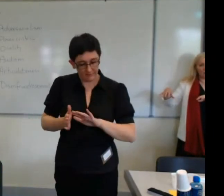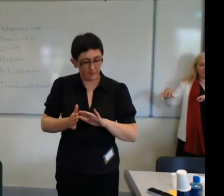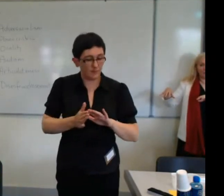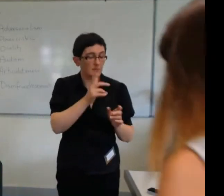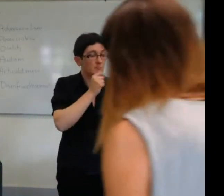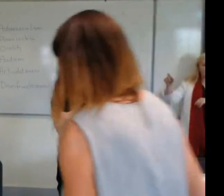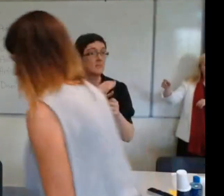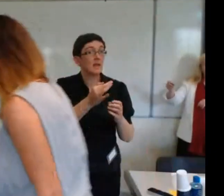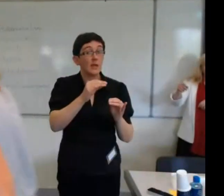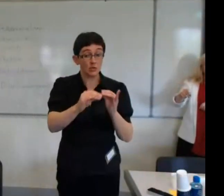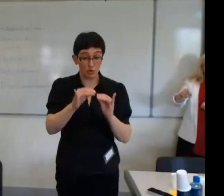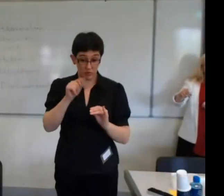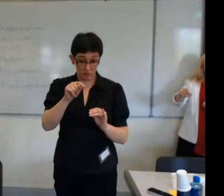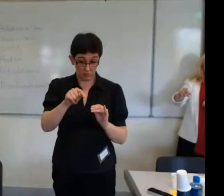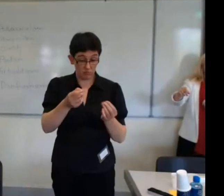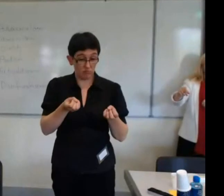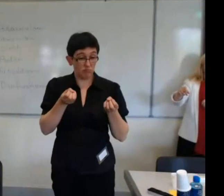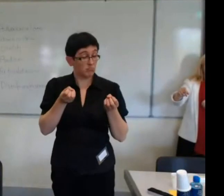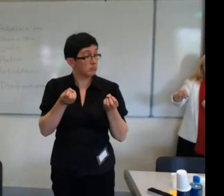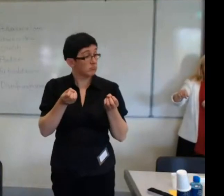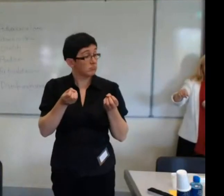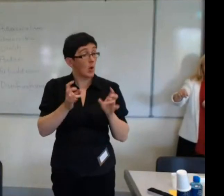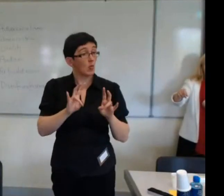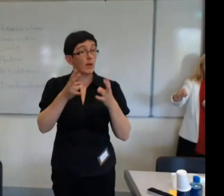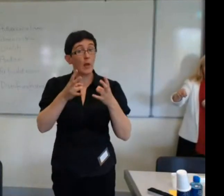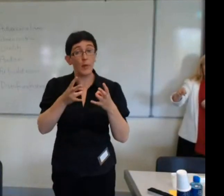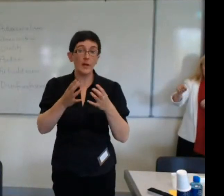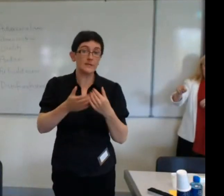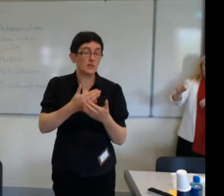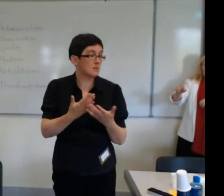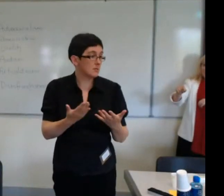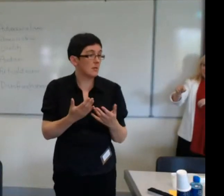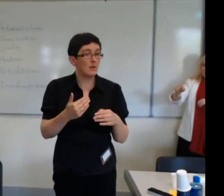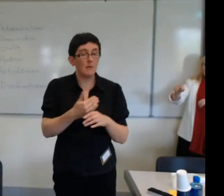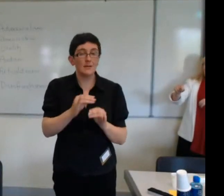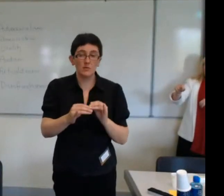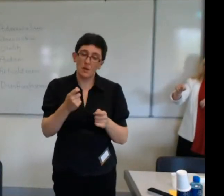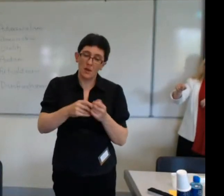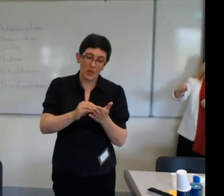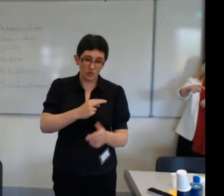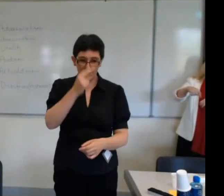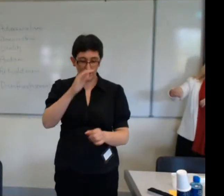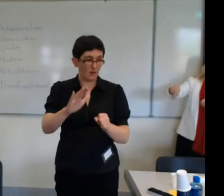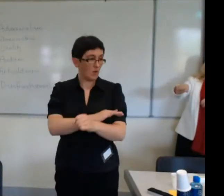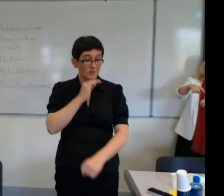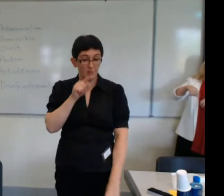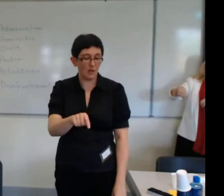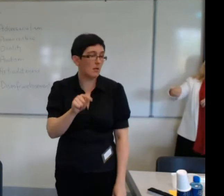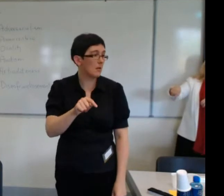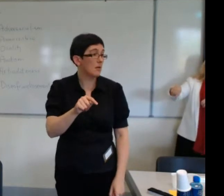well, you know, if the interpretation provision is the quick fix, well, then we need to be understanding fully what does that mean for us in practice and